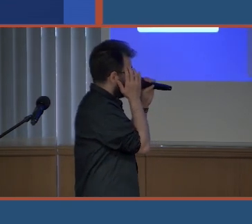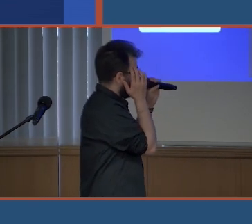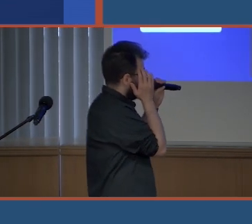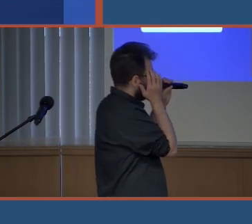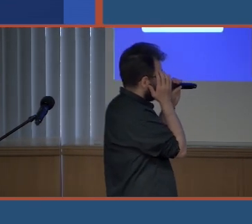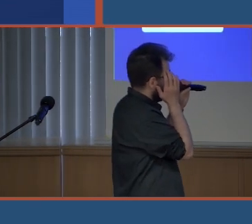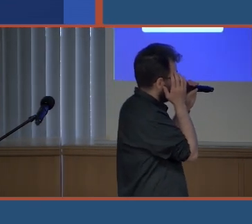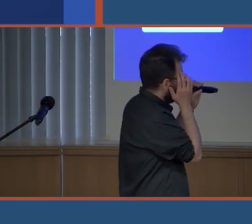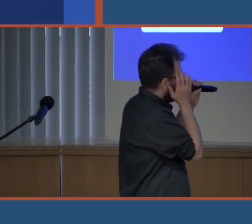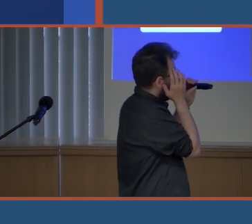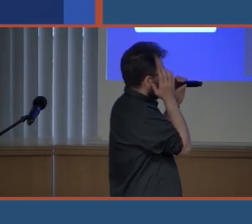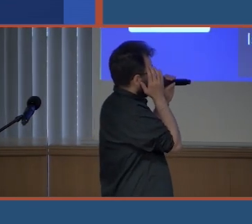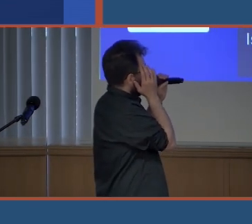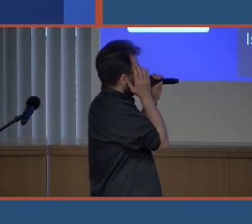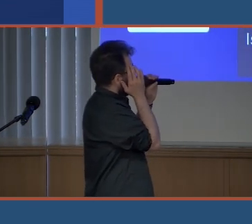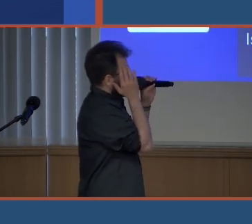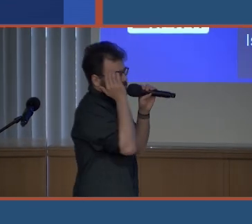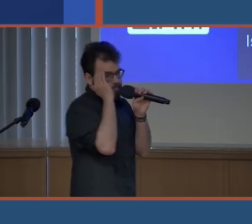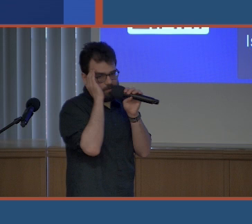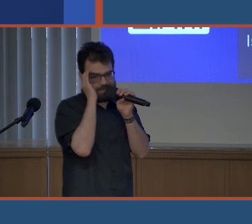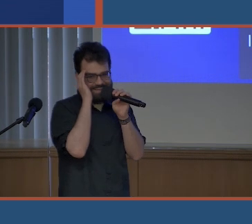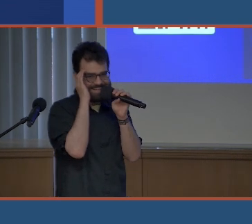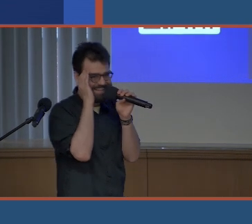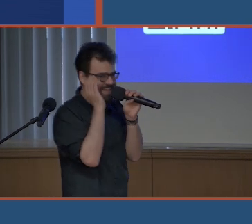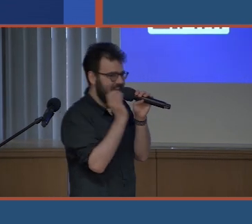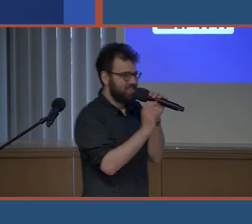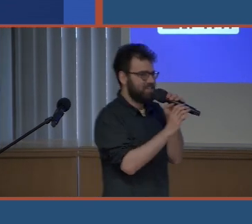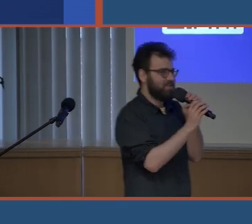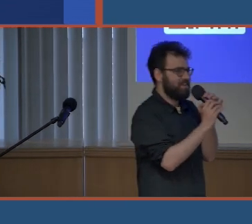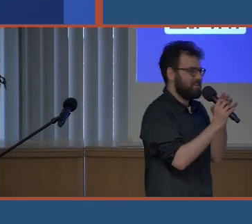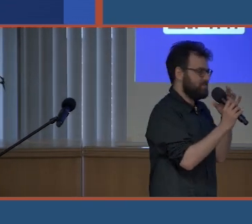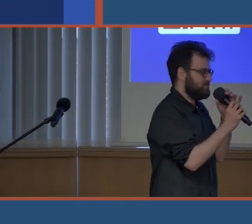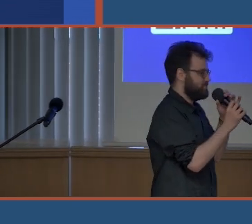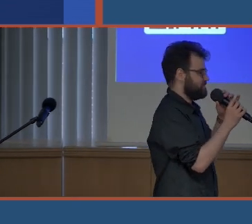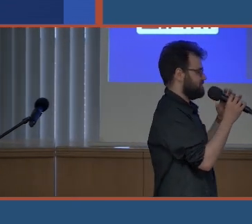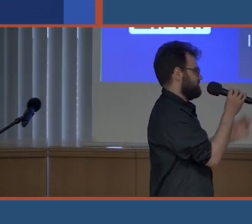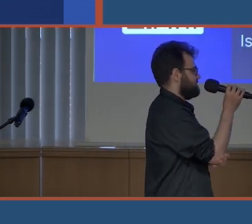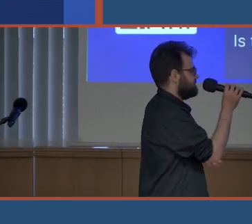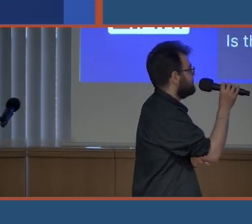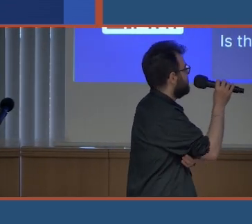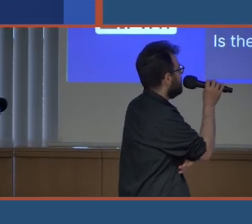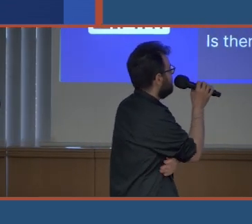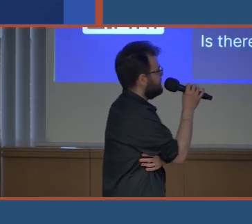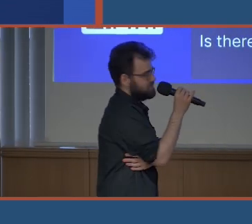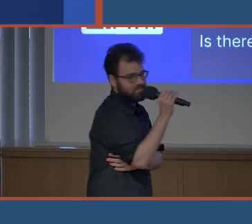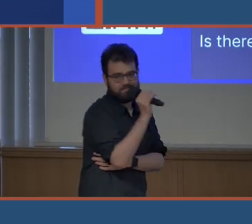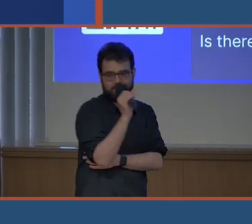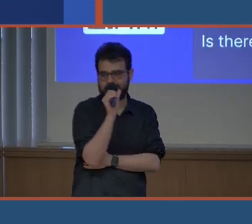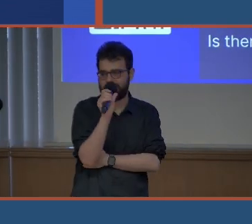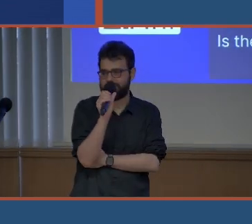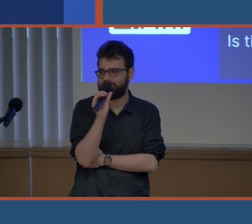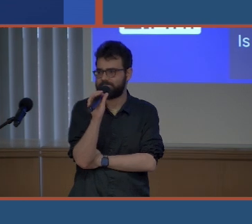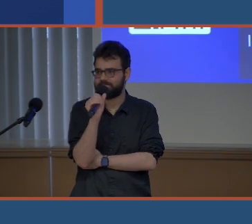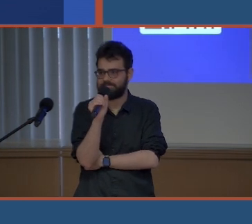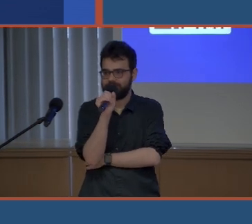up different sign languages? I don't know. So, yeah, I think it's